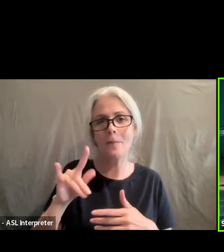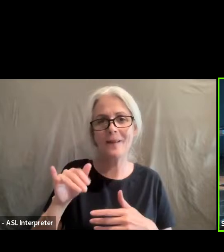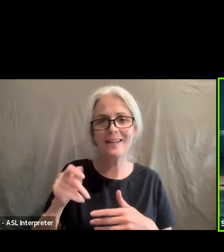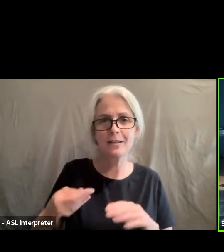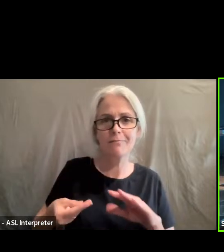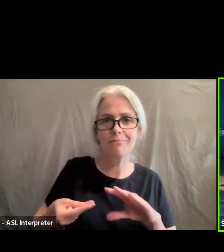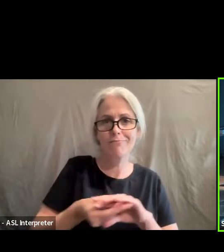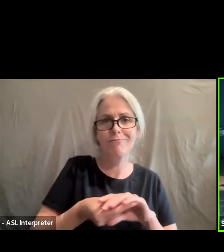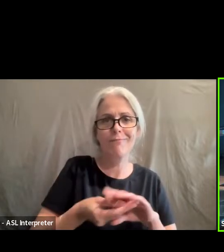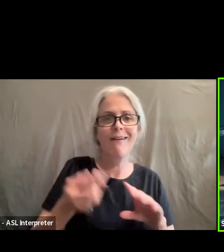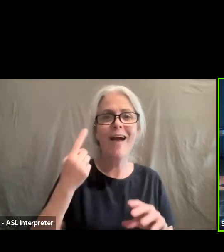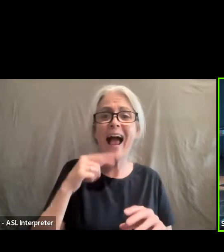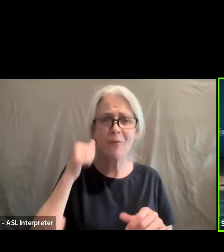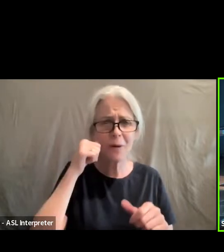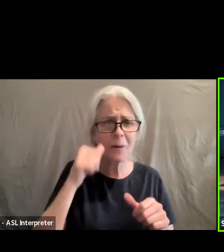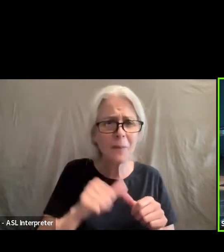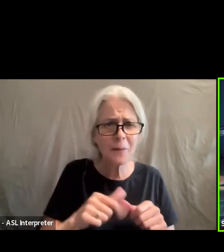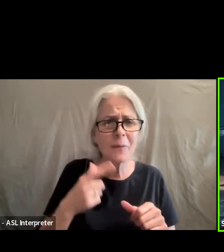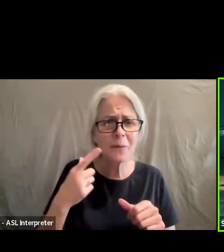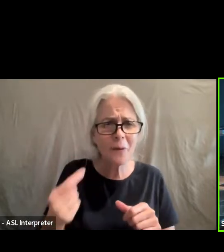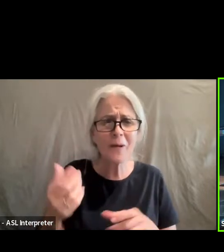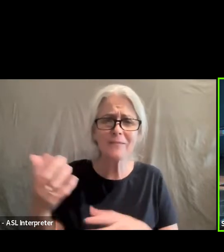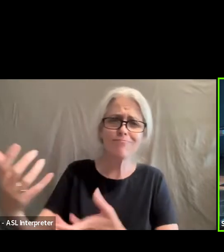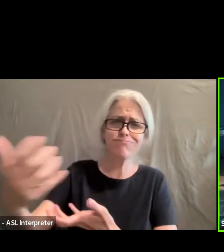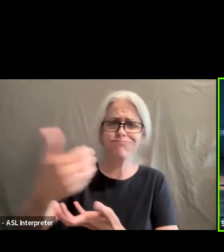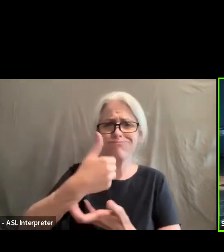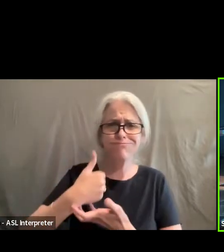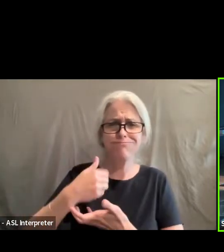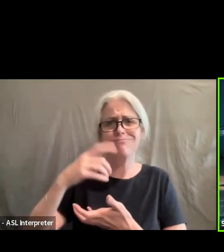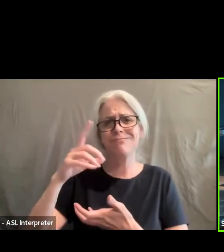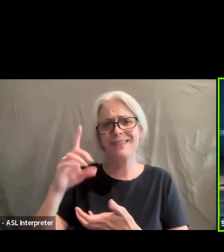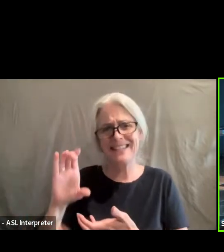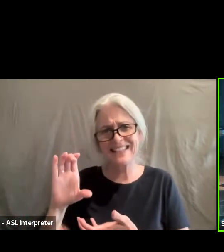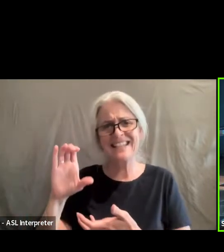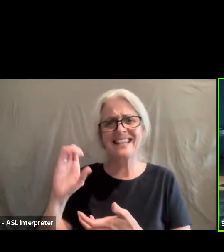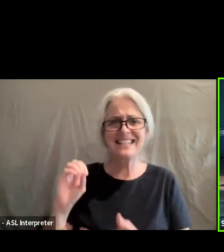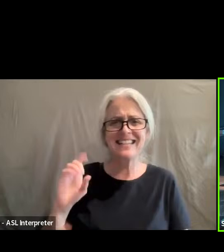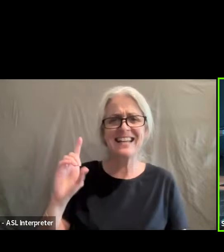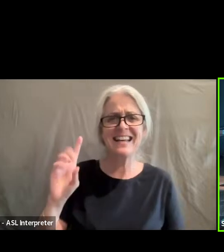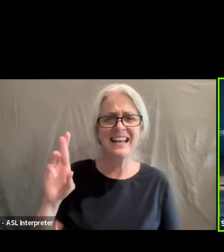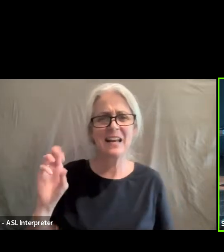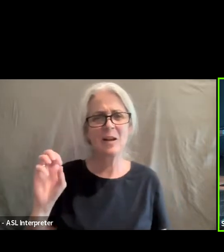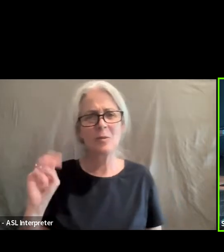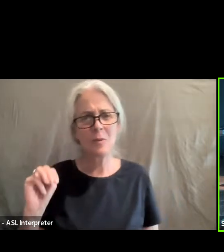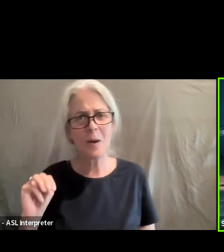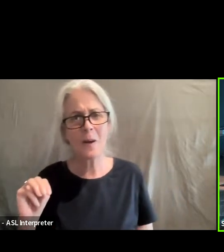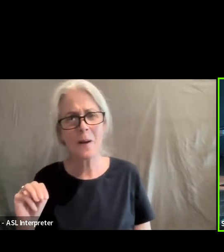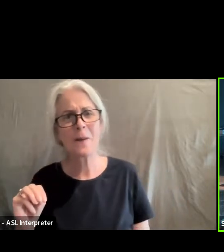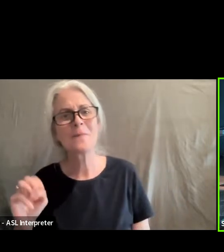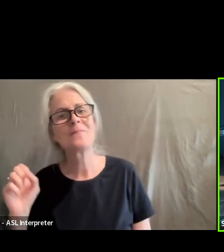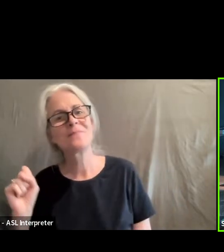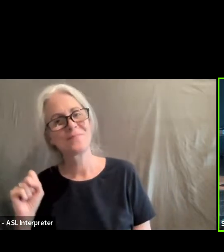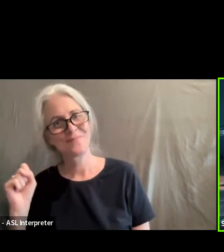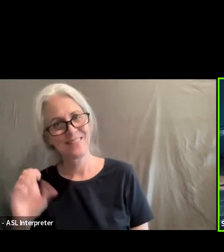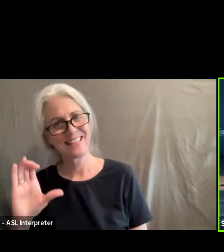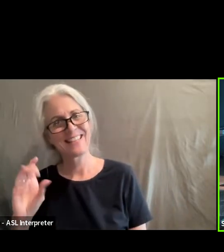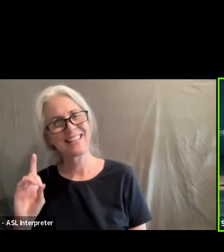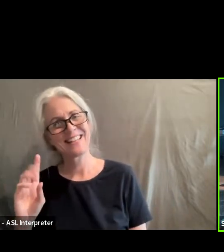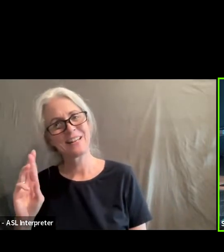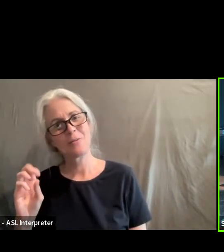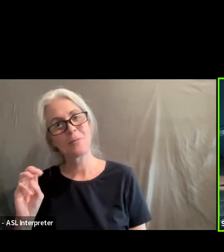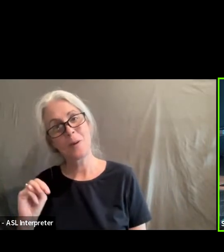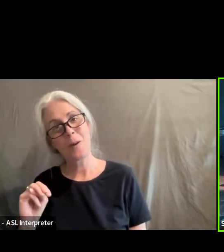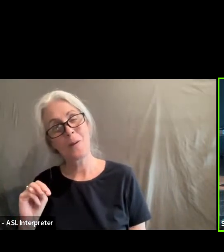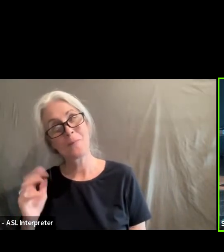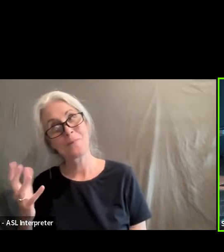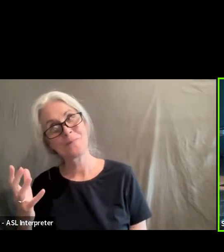disks. Oh, I remember going to the man. Q conference and getting a bunch of those CD-ROMs back in the late 90s. CD-ROM. Yeah. Oh no, yeah. Soon to be